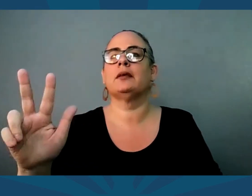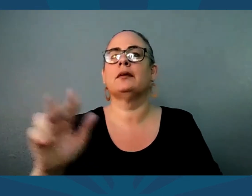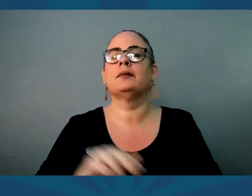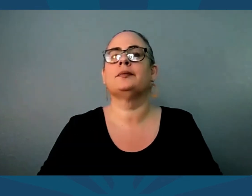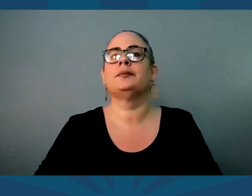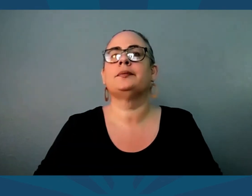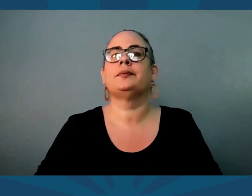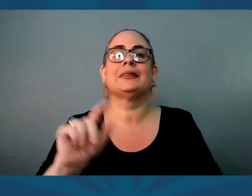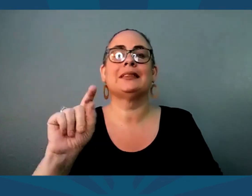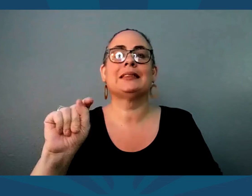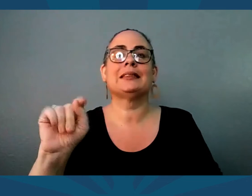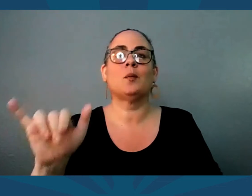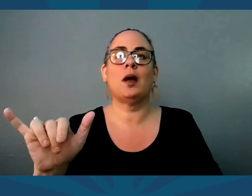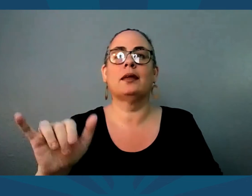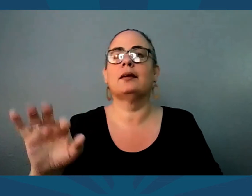928-753-0733.